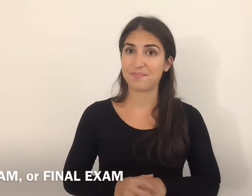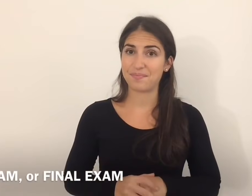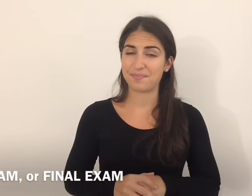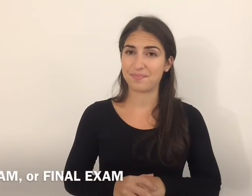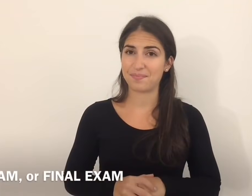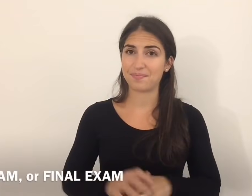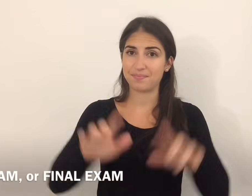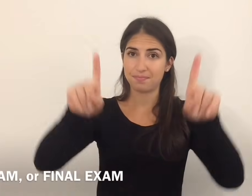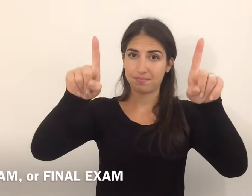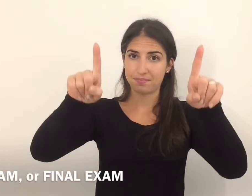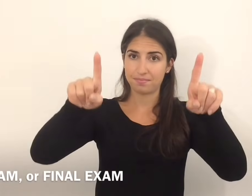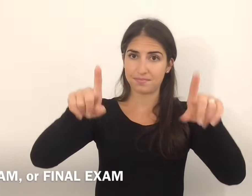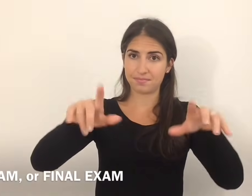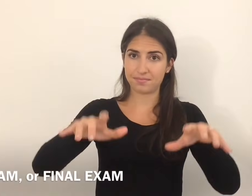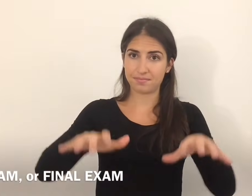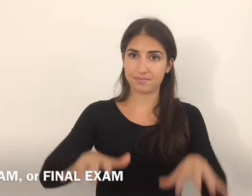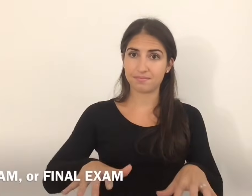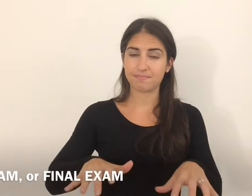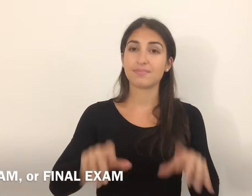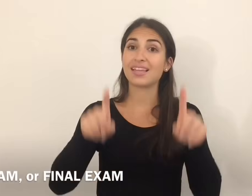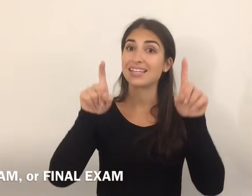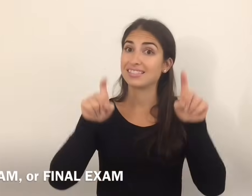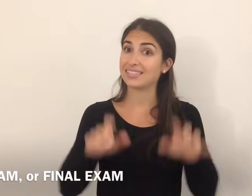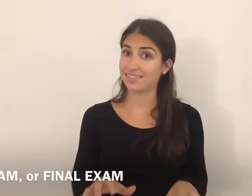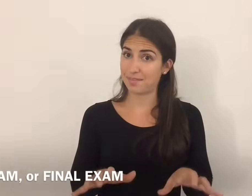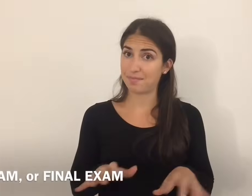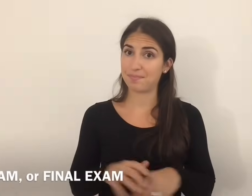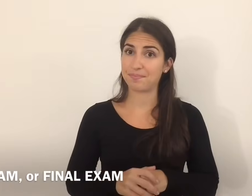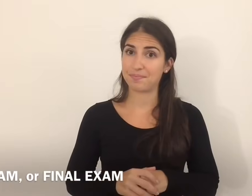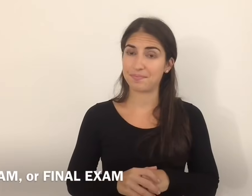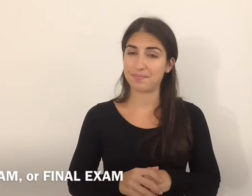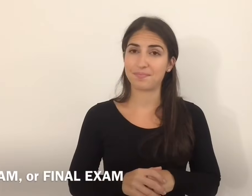Exam. So the hand shape at the end is different. Exam.